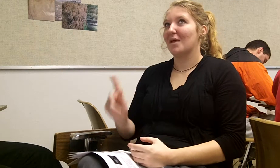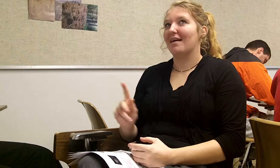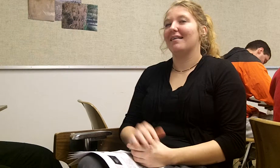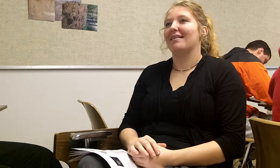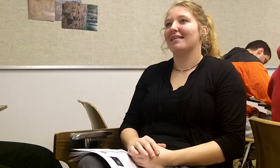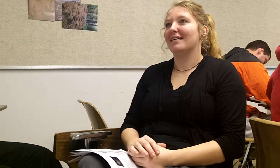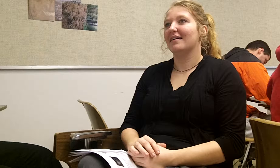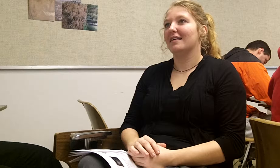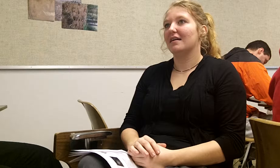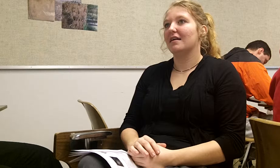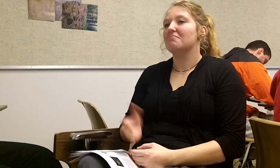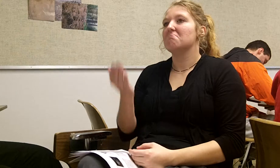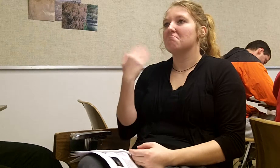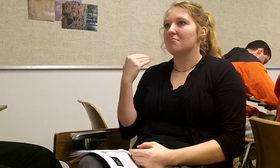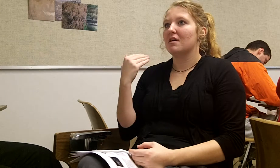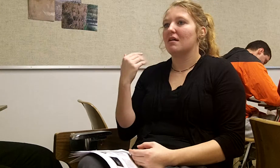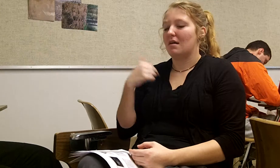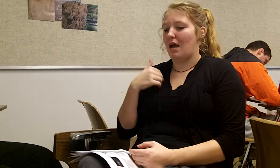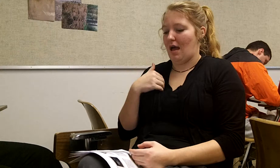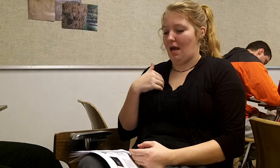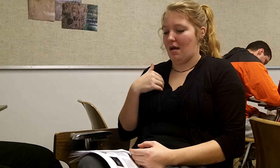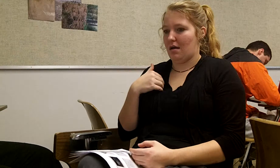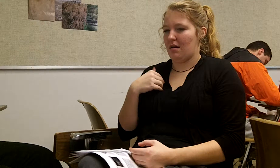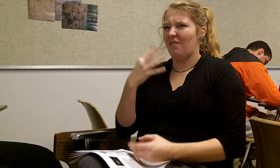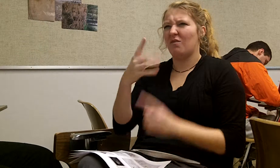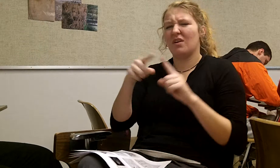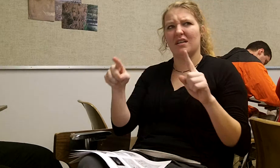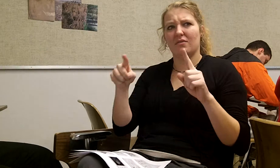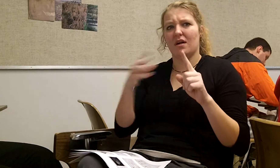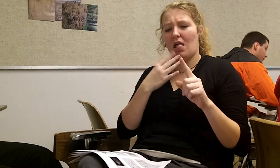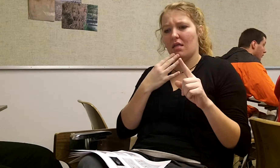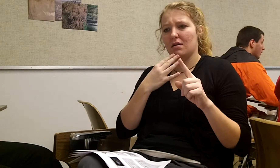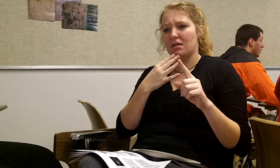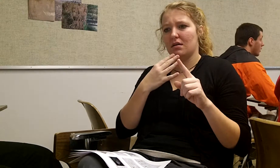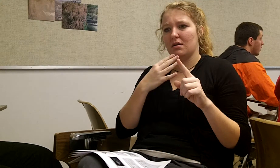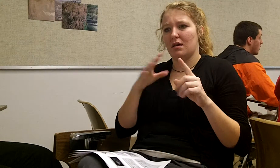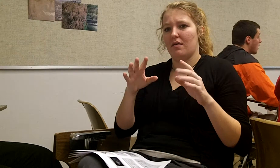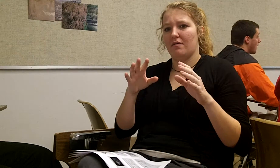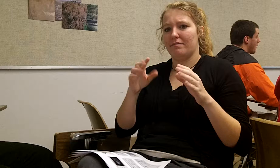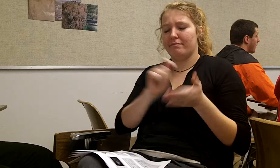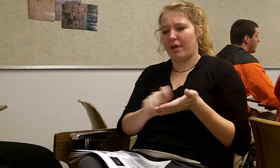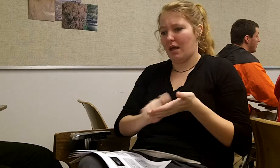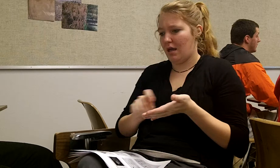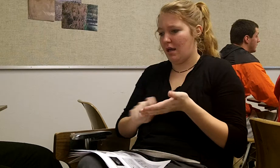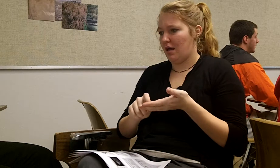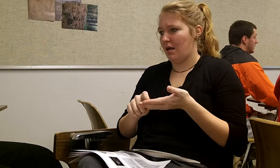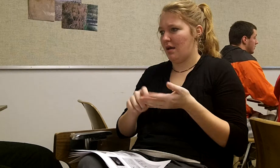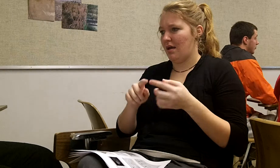I used to have, there were 4 different colors of pen in here. And so I didn't bring my own, and now there is one